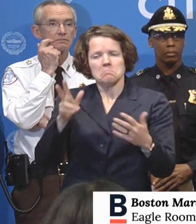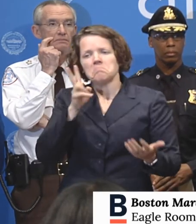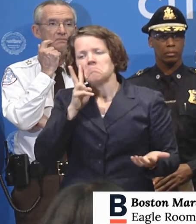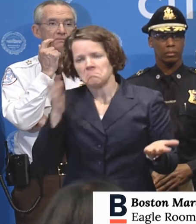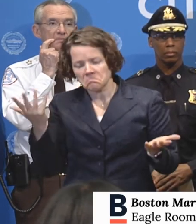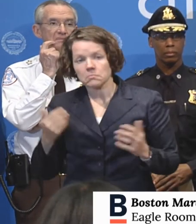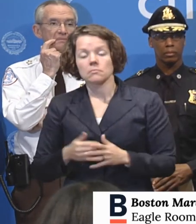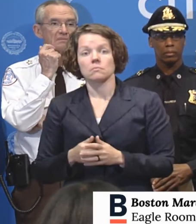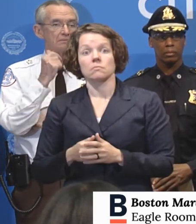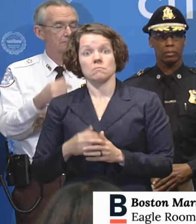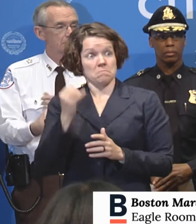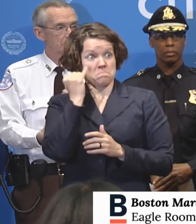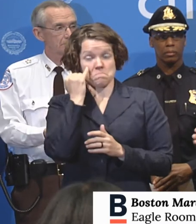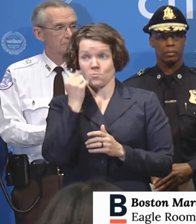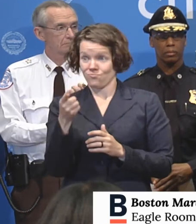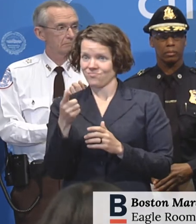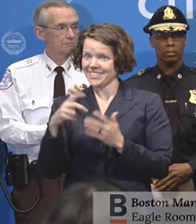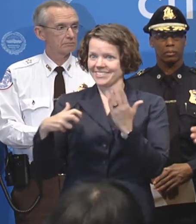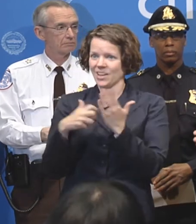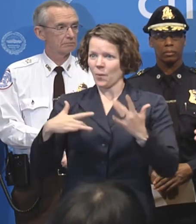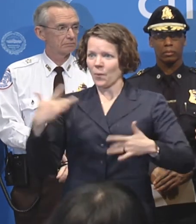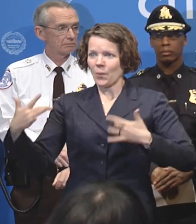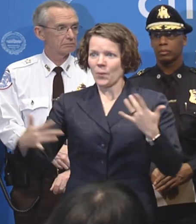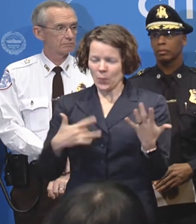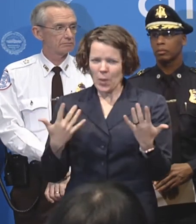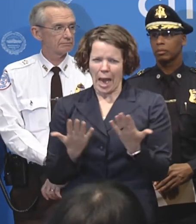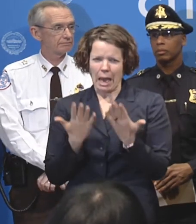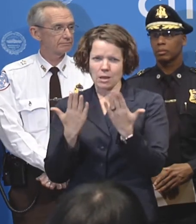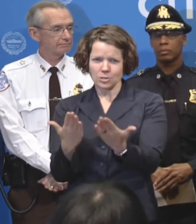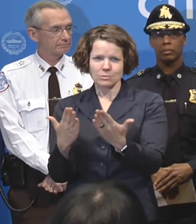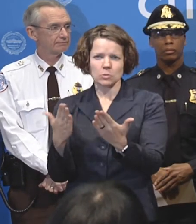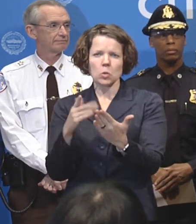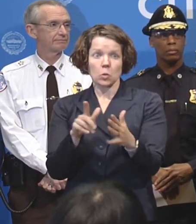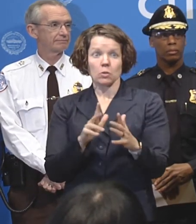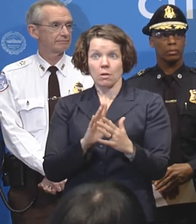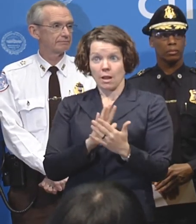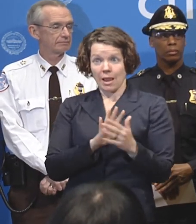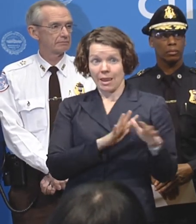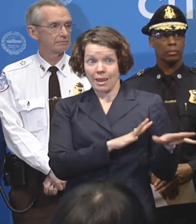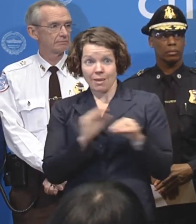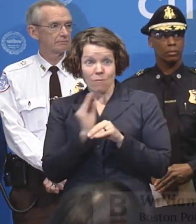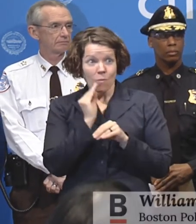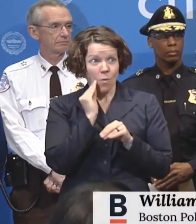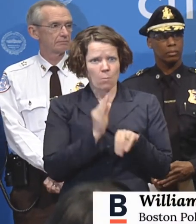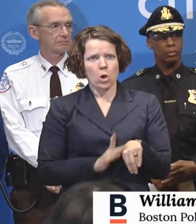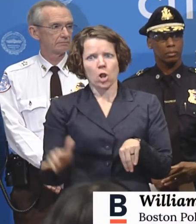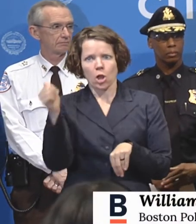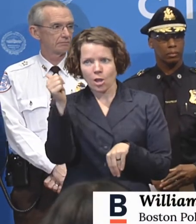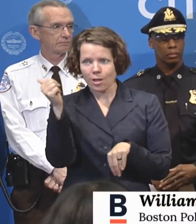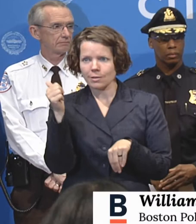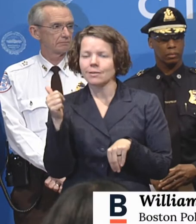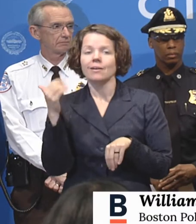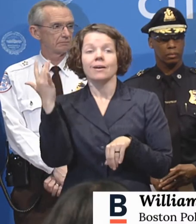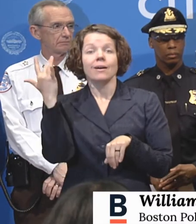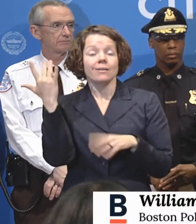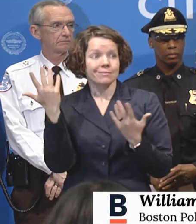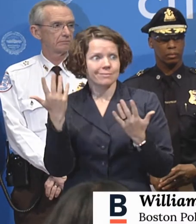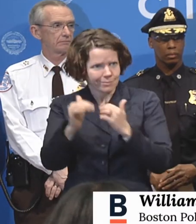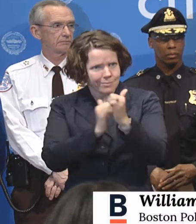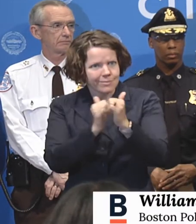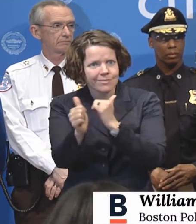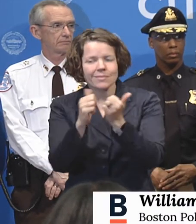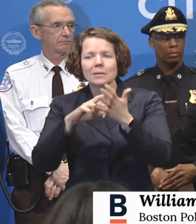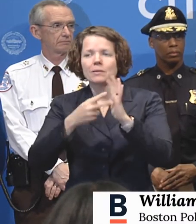you should expect to travel there earlier because guess what? There's a marathon. Parking's going to be limited. There will be street closures.